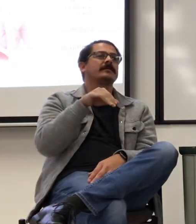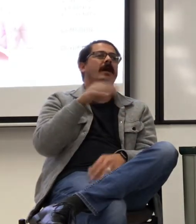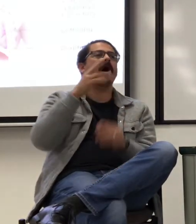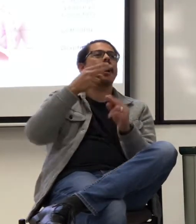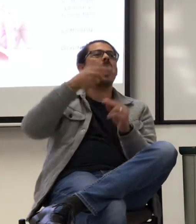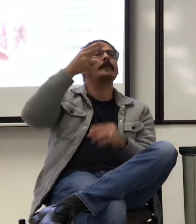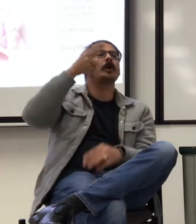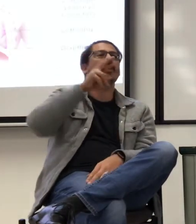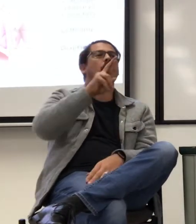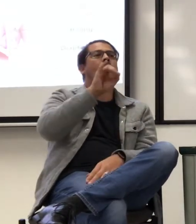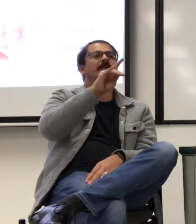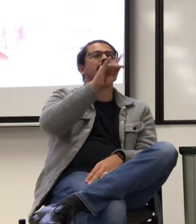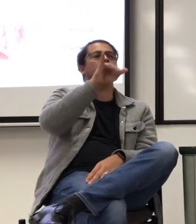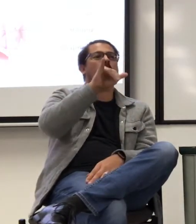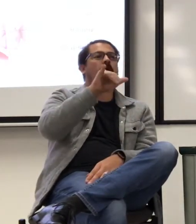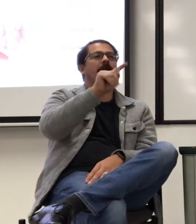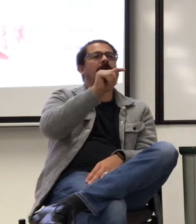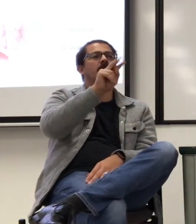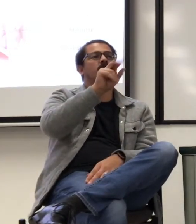larynx,